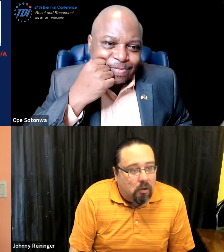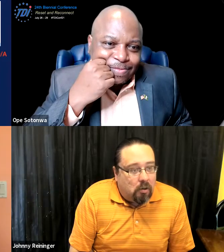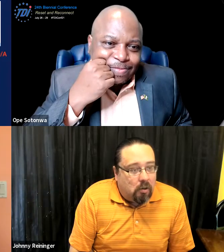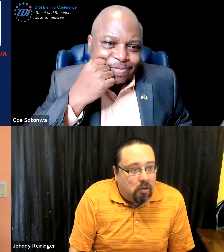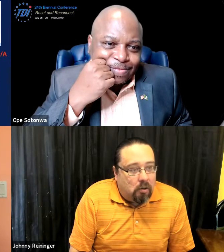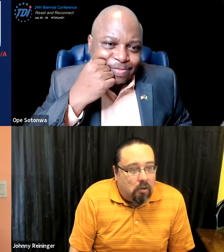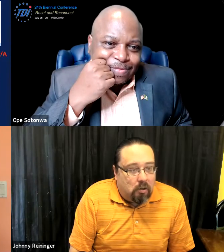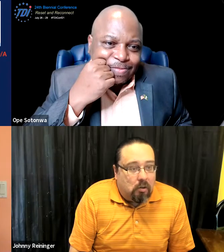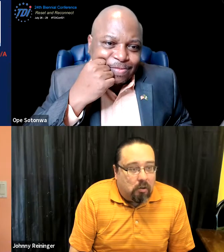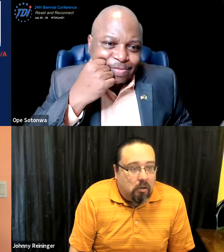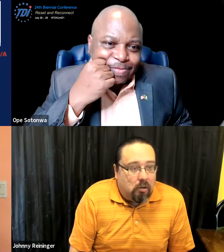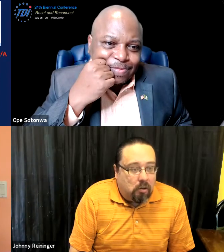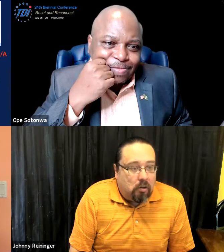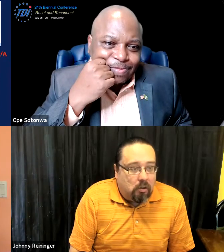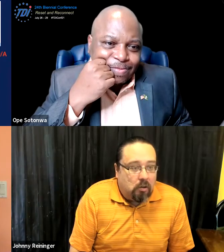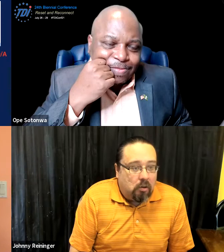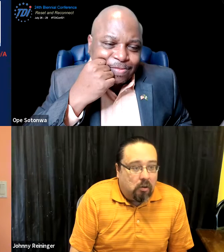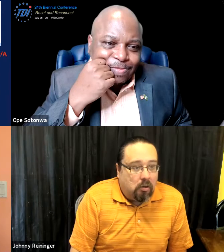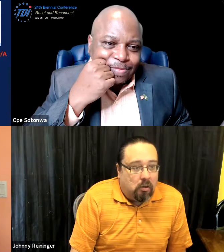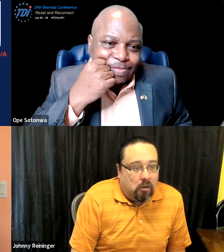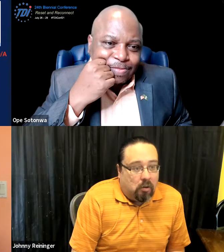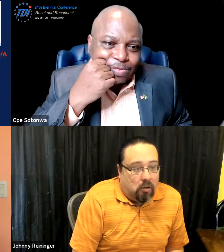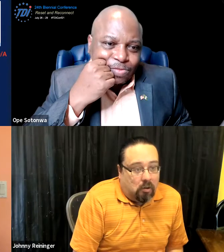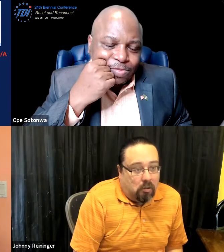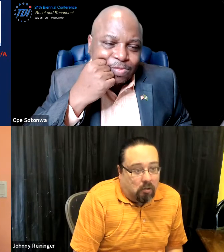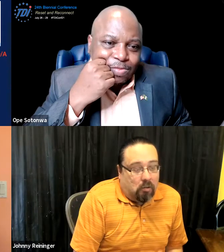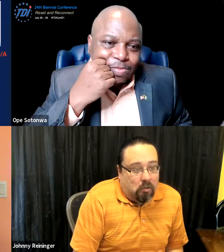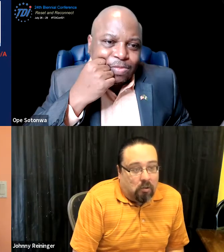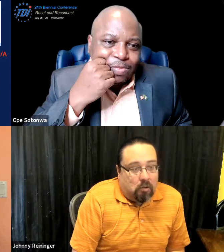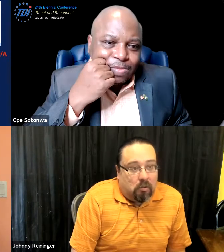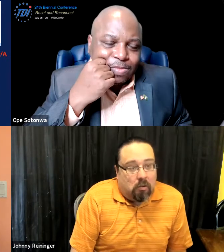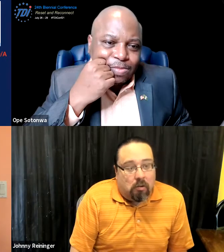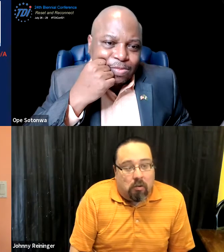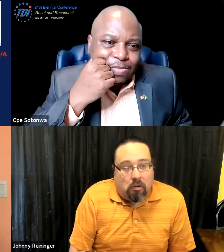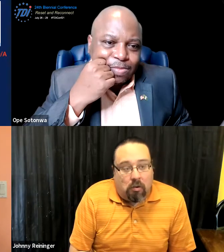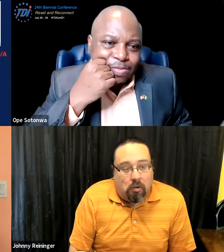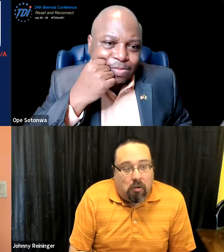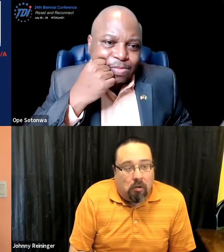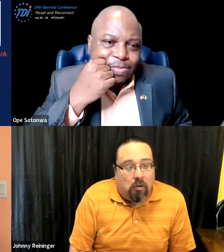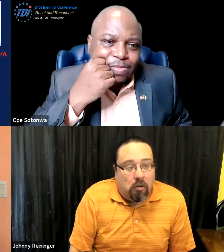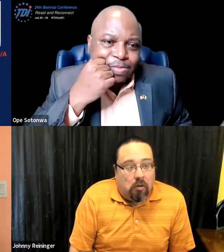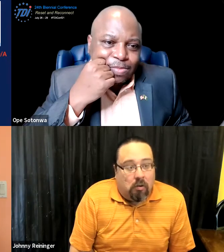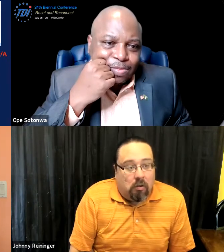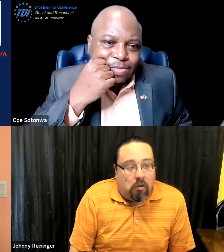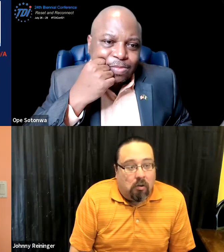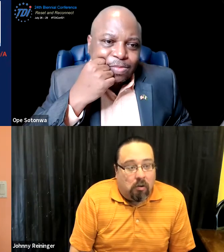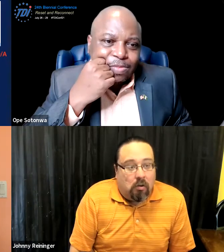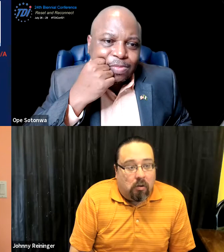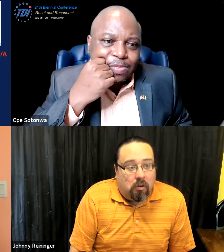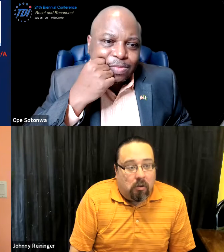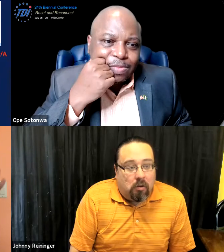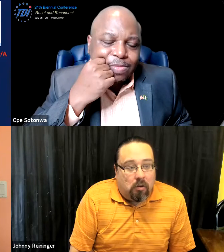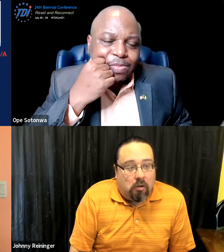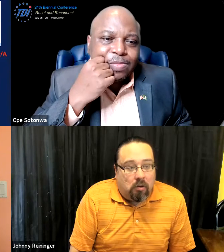provide for that. So yes, technology is improving, which means more interpreters can work from home. And that means the